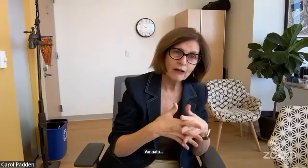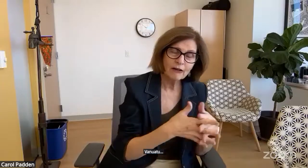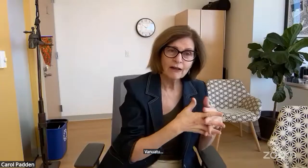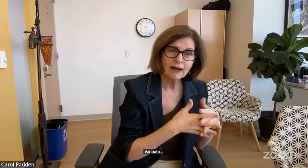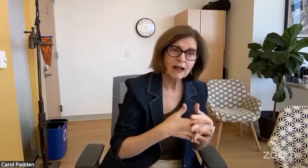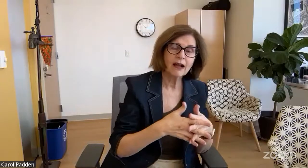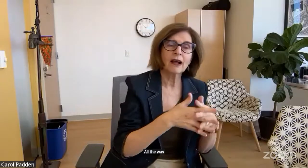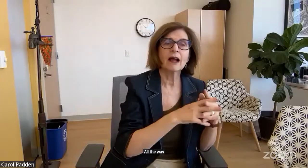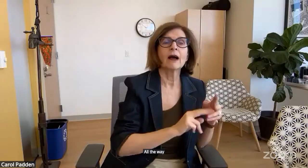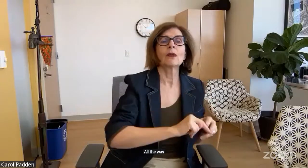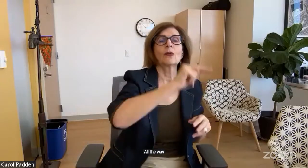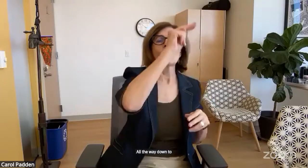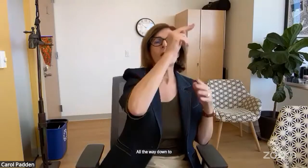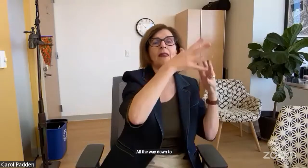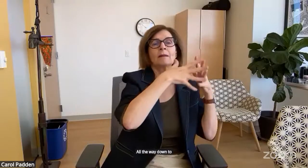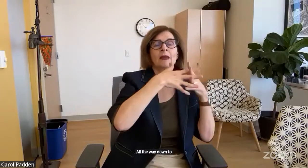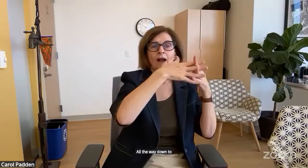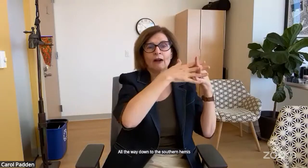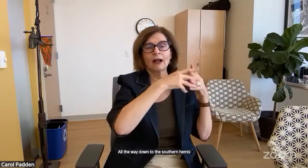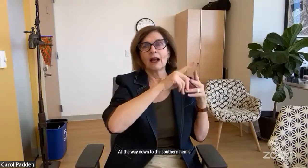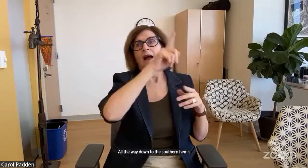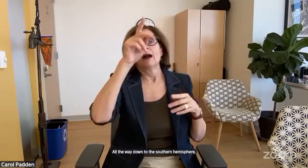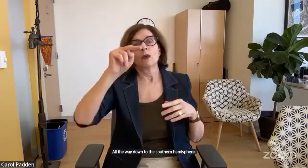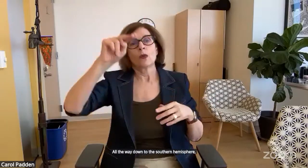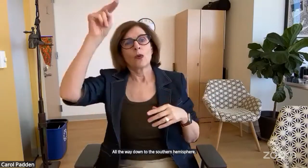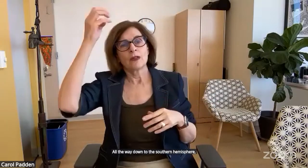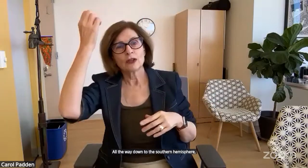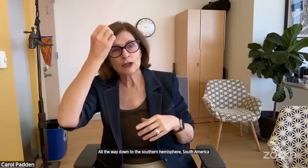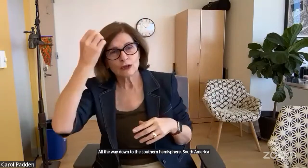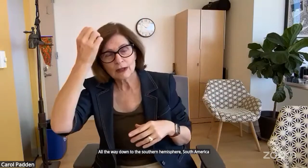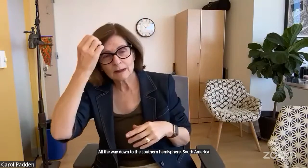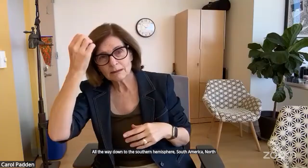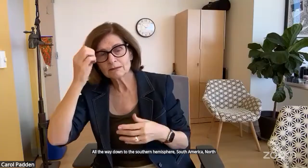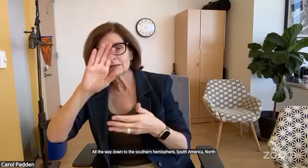all the way down to the Southern Hemisphere, South America, North America,